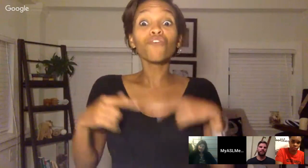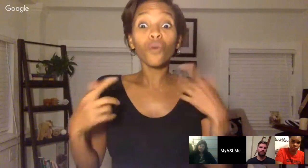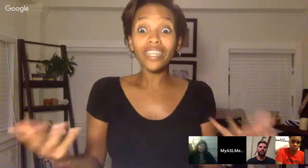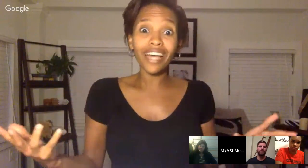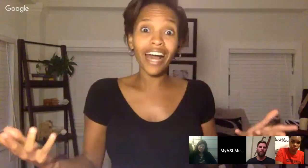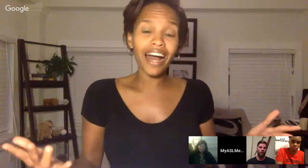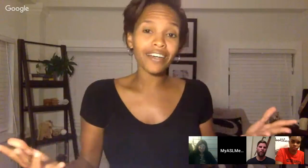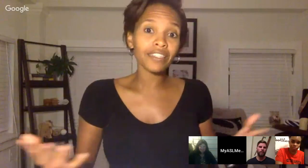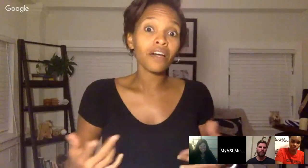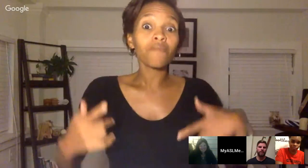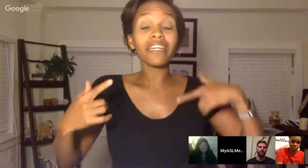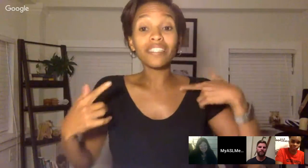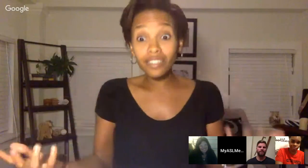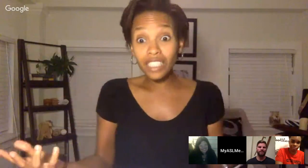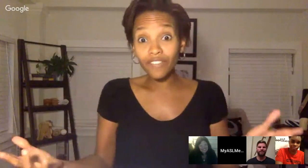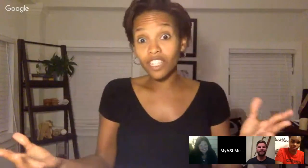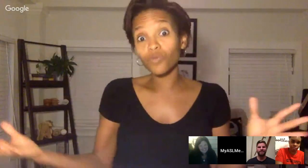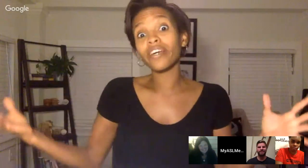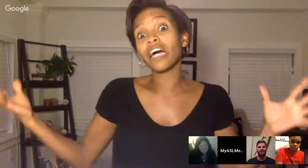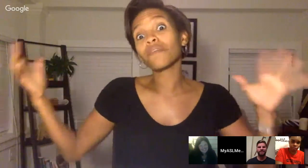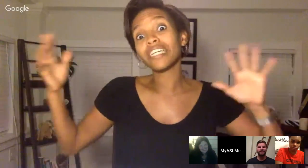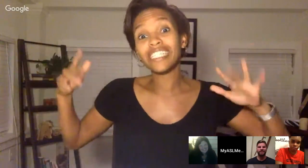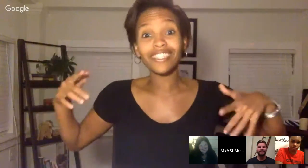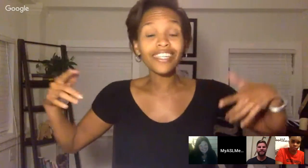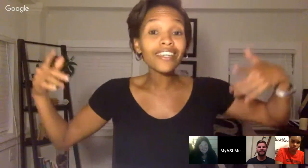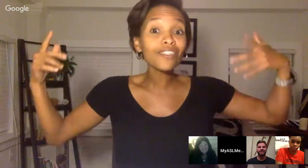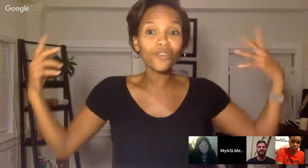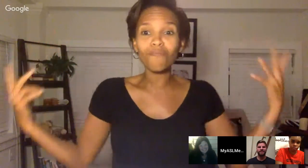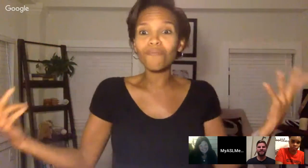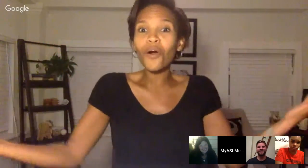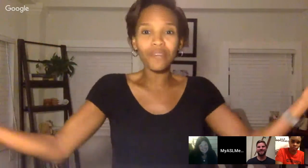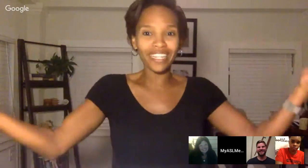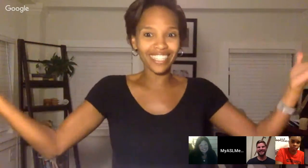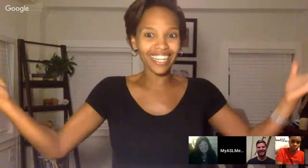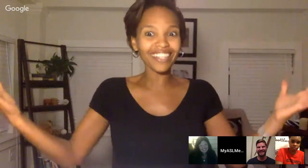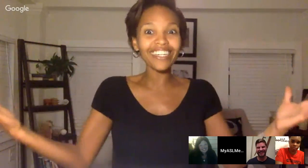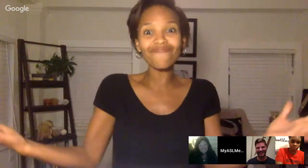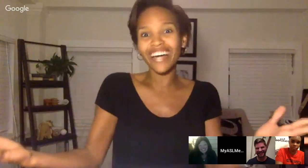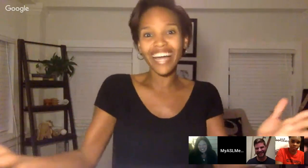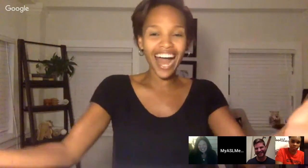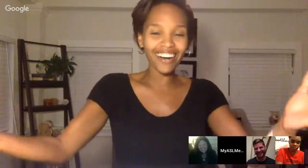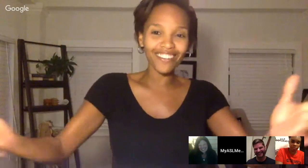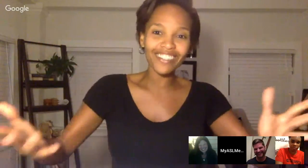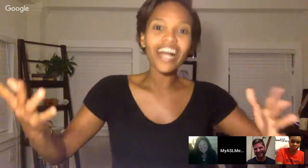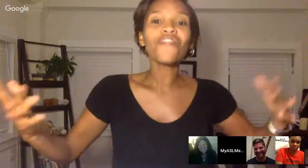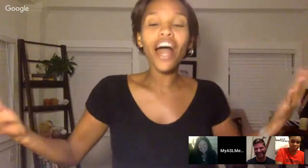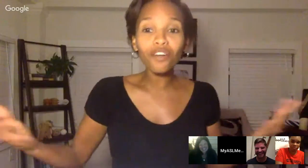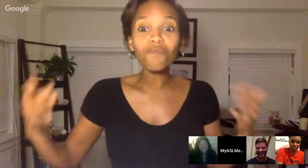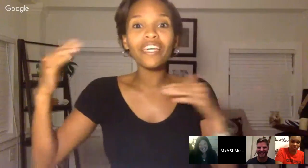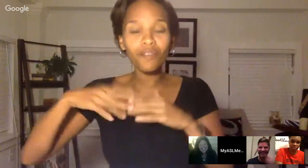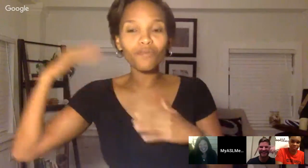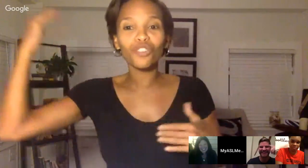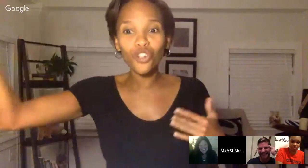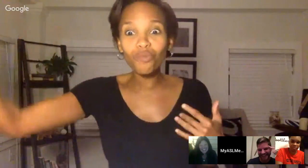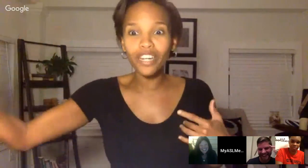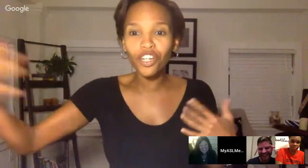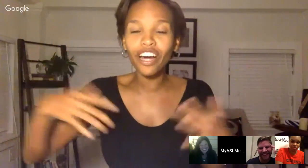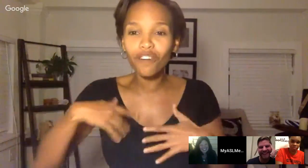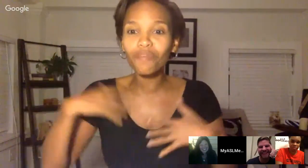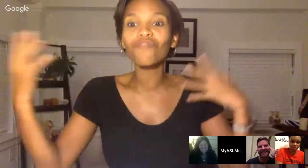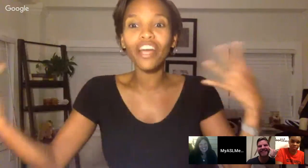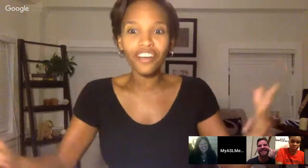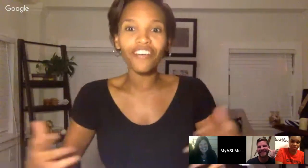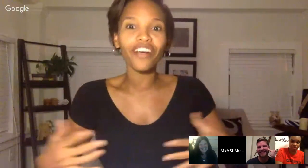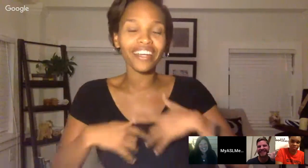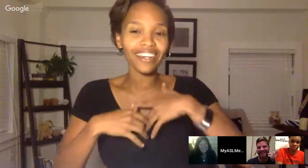and you voice that as, my son's leaving this week and I'm going to seize the moment and clean my house, that would be too much, that